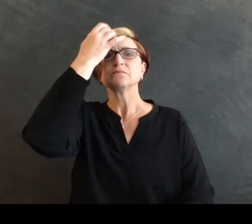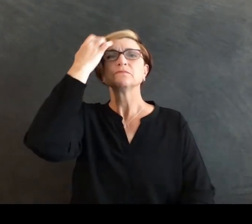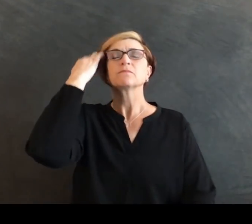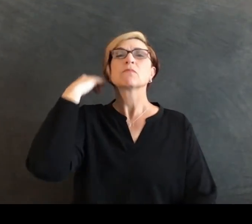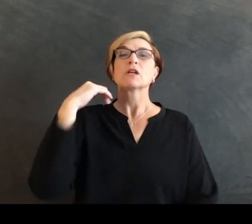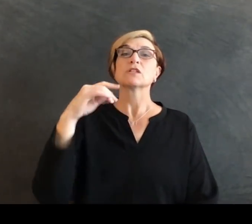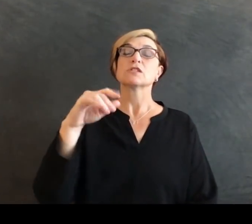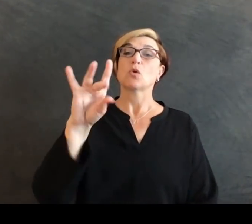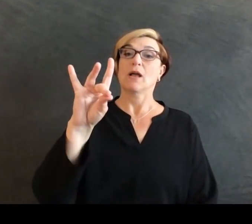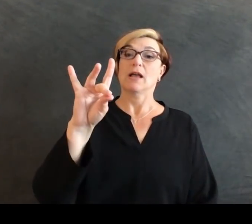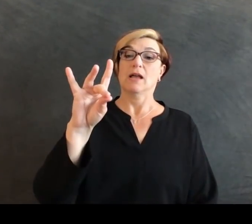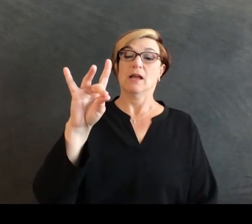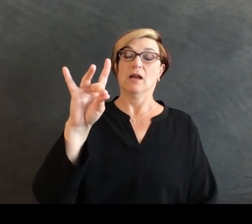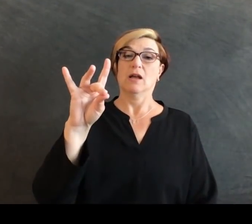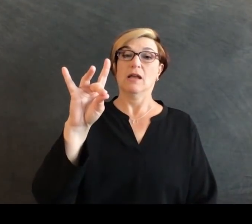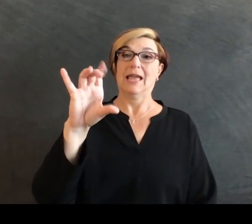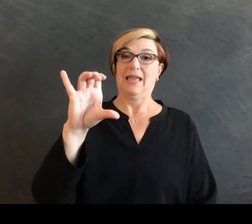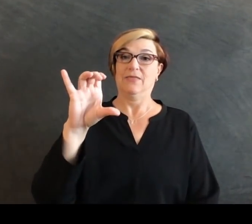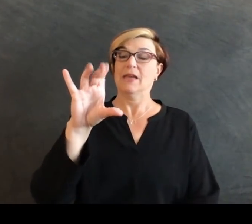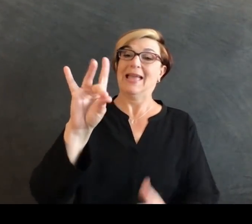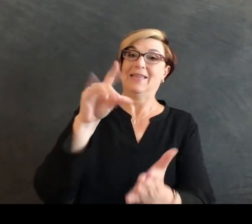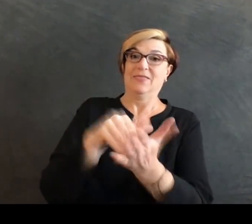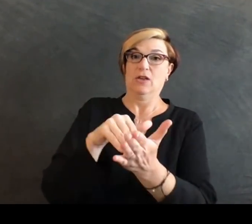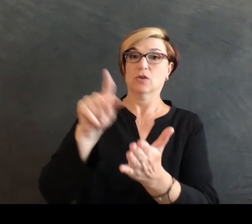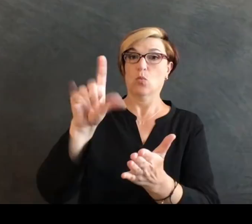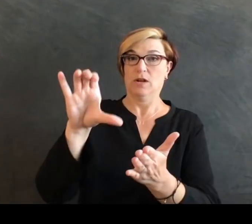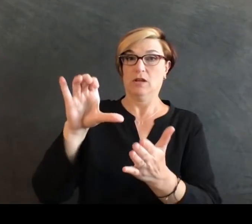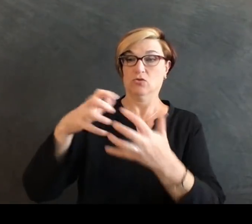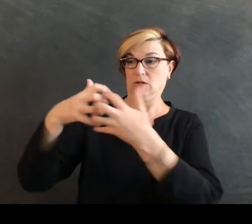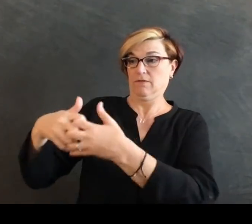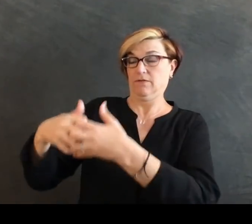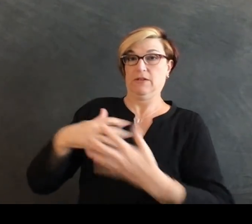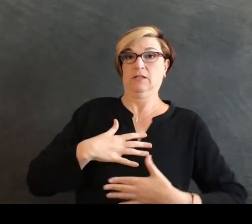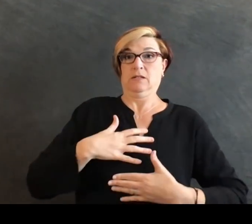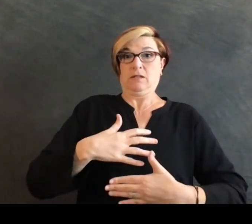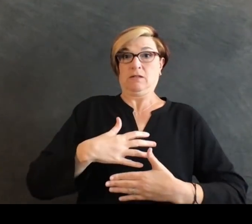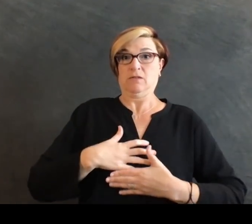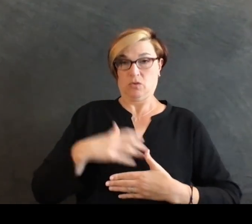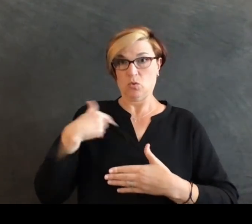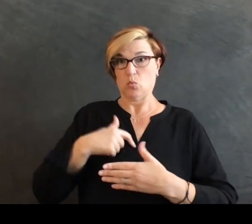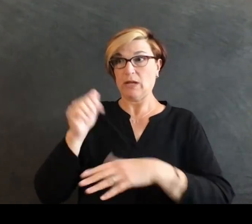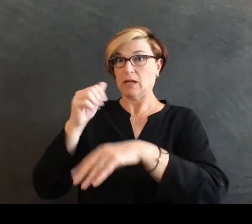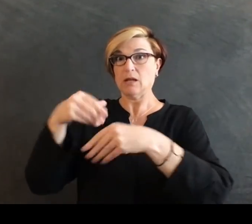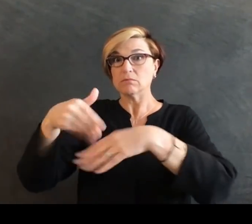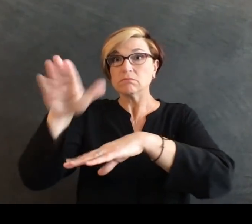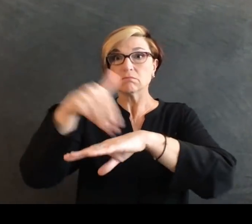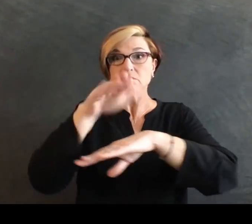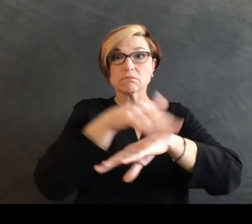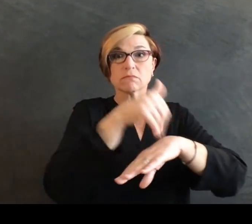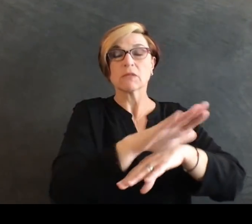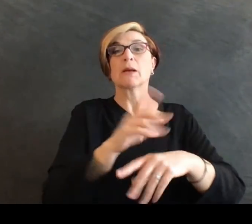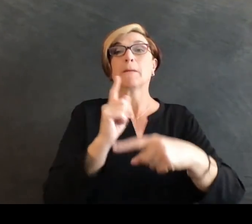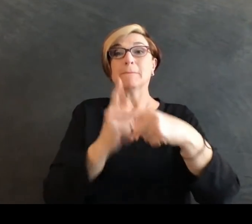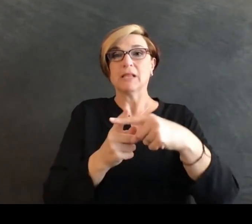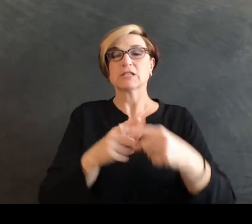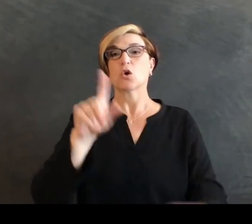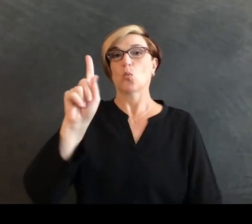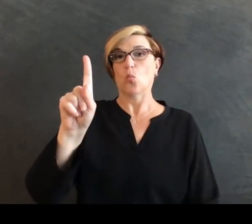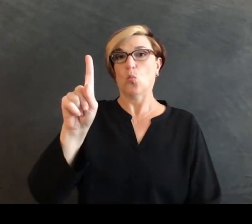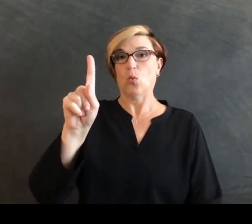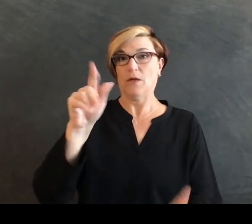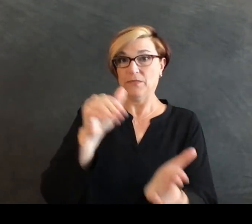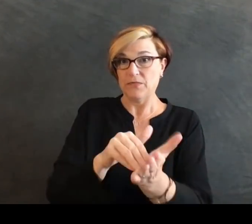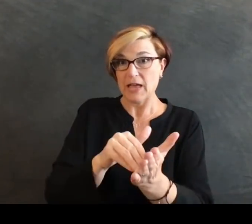ventilators that we've already delivered over the next 48 hours, we're delivering more than 1,000. We're going